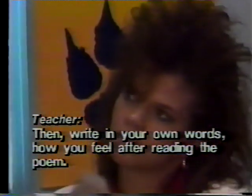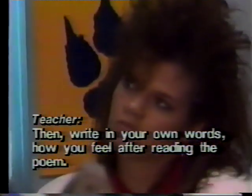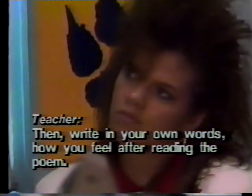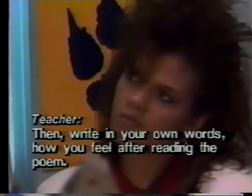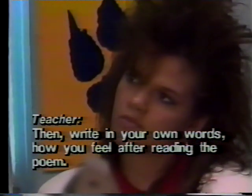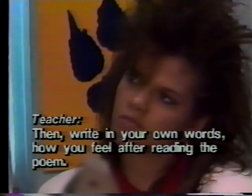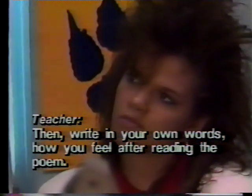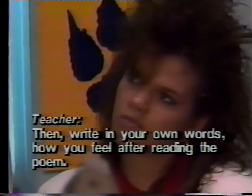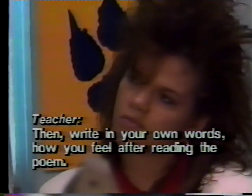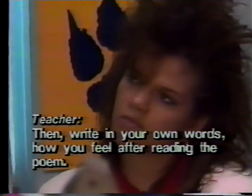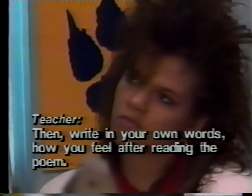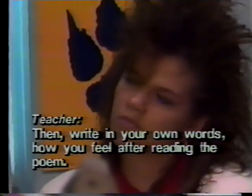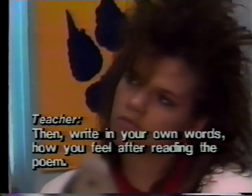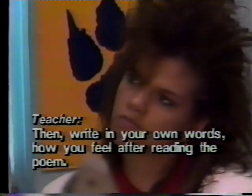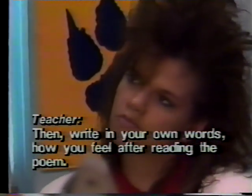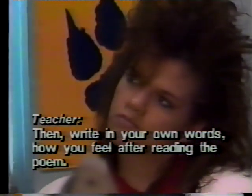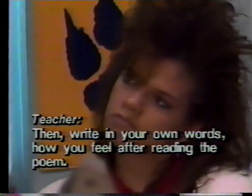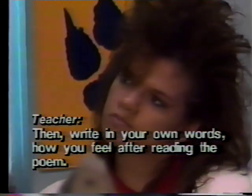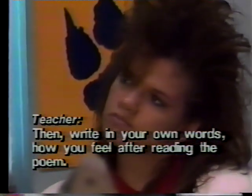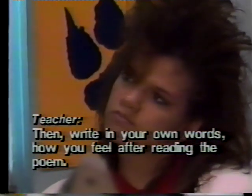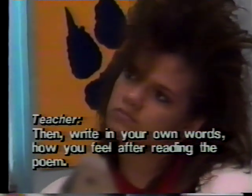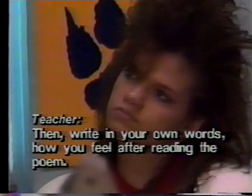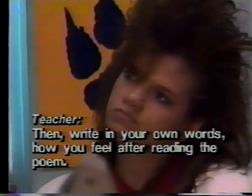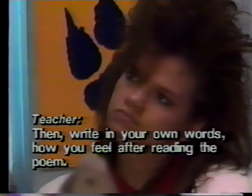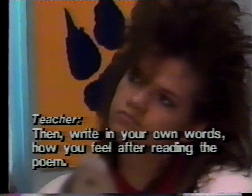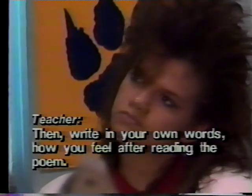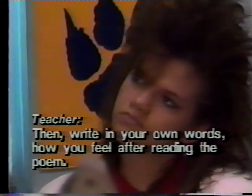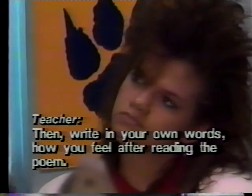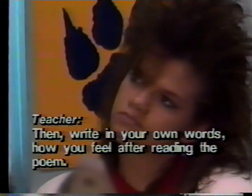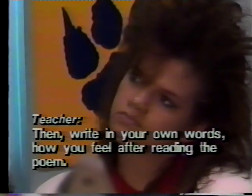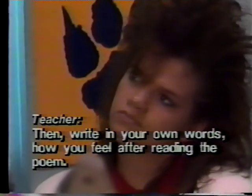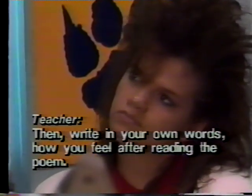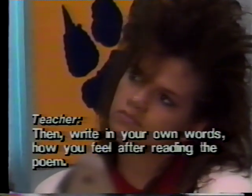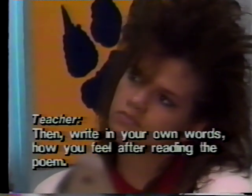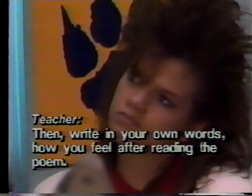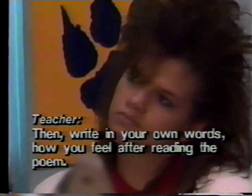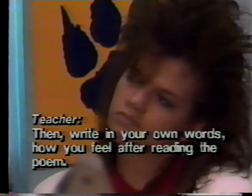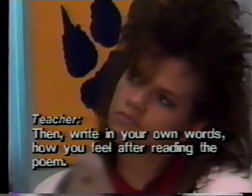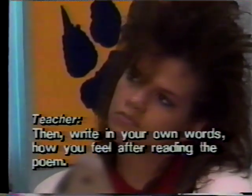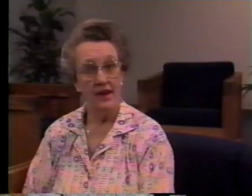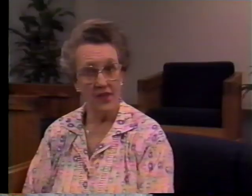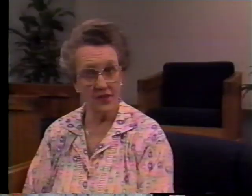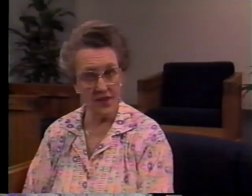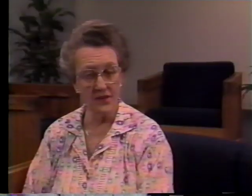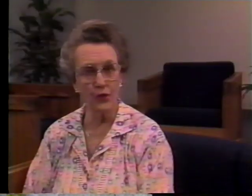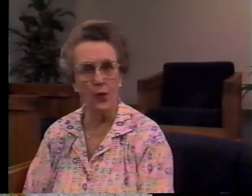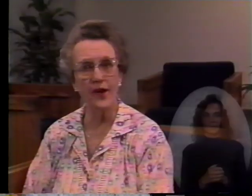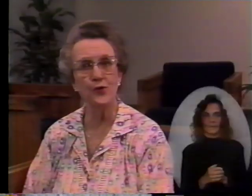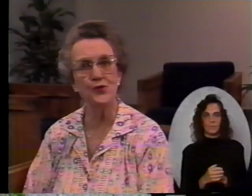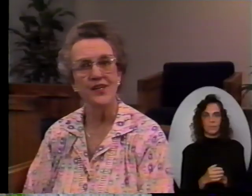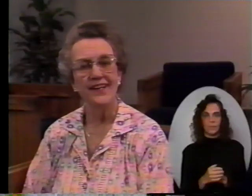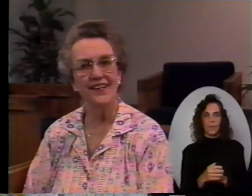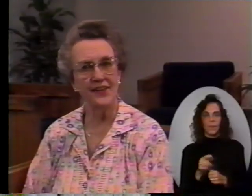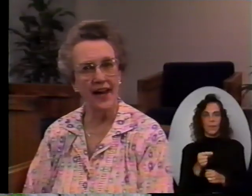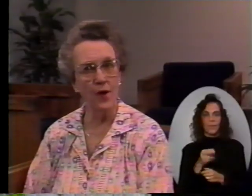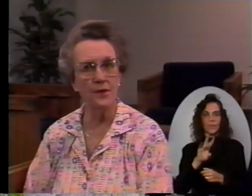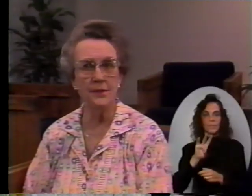How you feel after reading the poem. The 7th graders in Karen